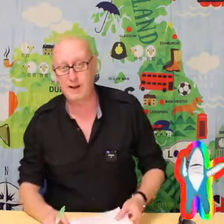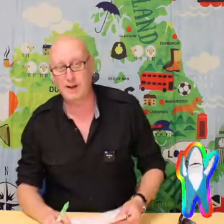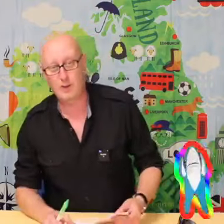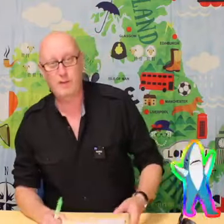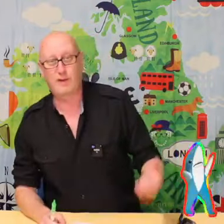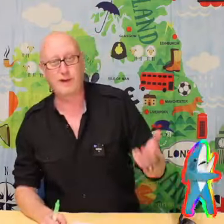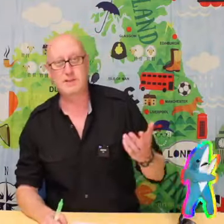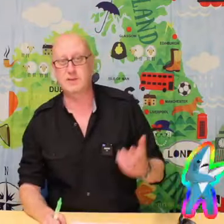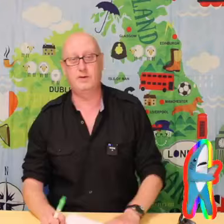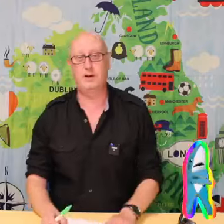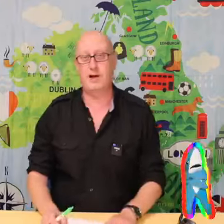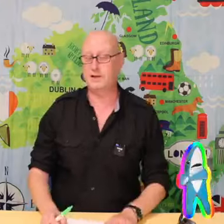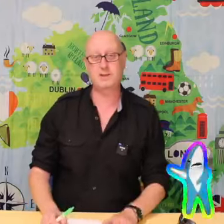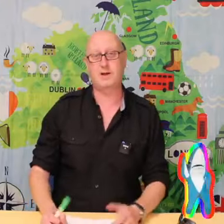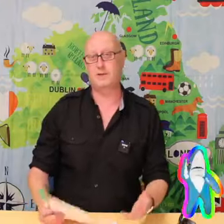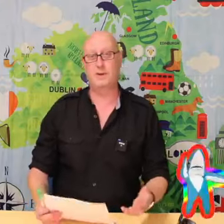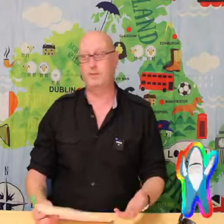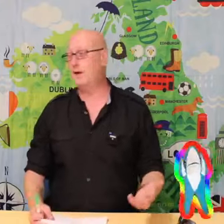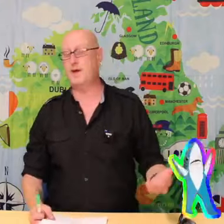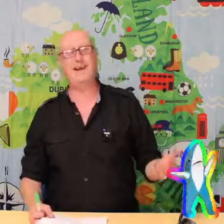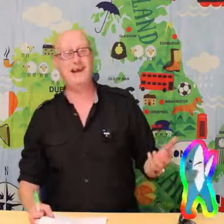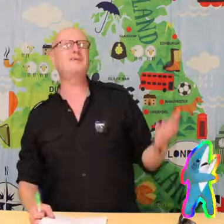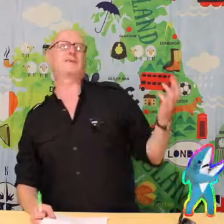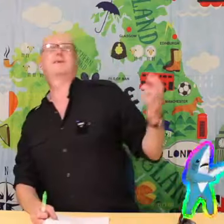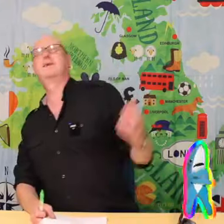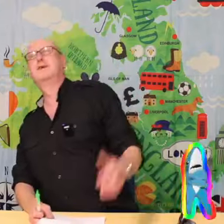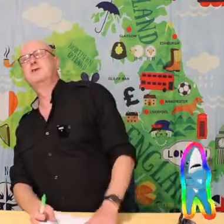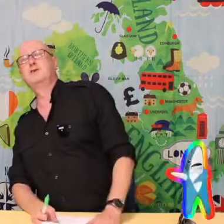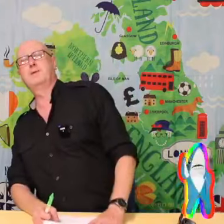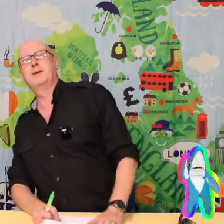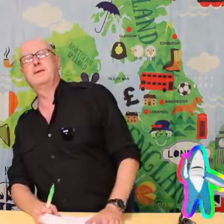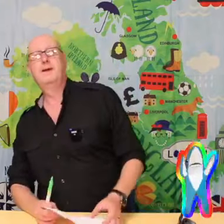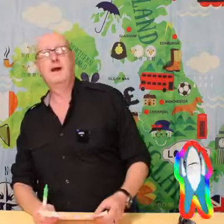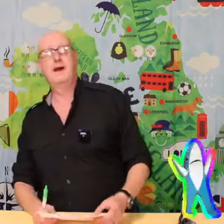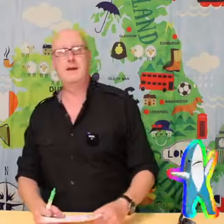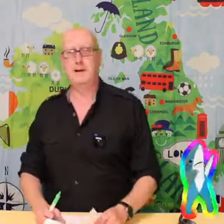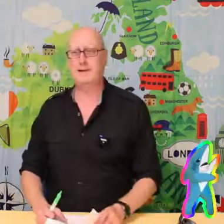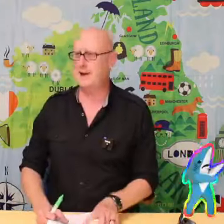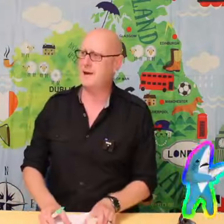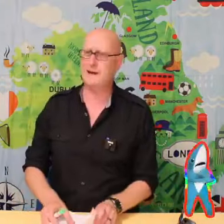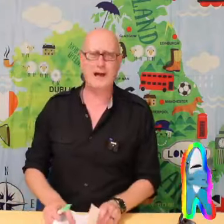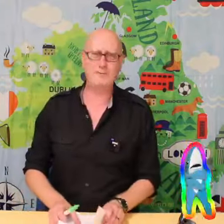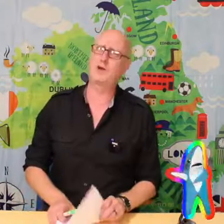could be valid. I don't know. I can talk about both at length. Do you know what I mean? But I can't. I can't recall.